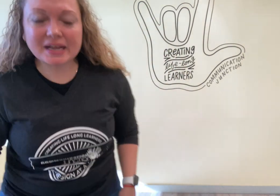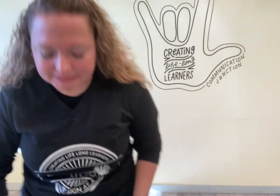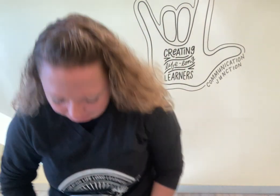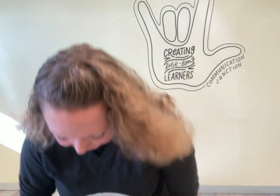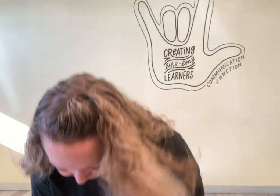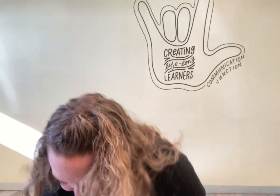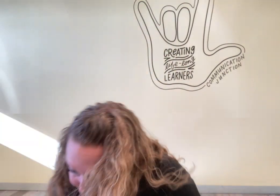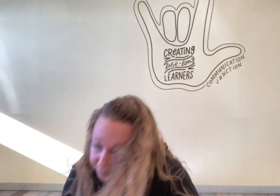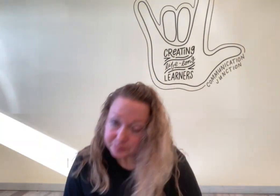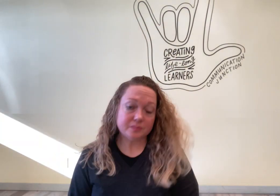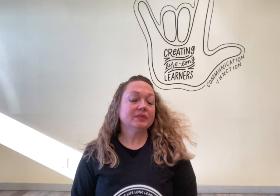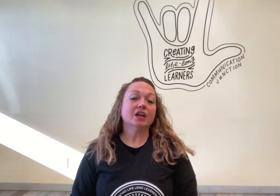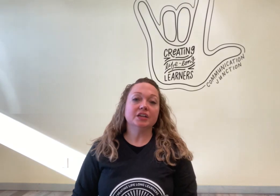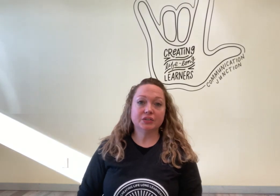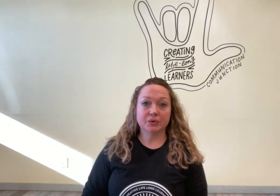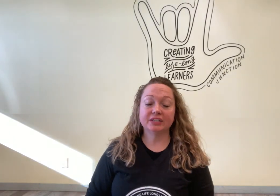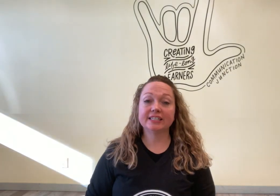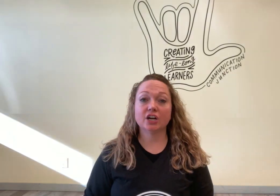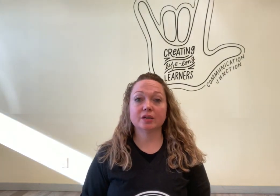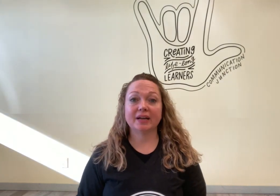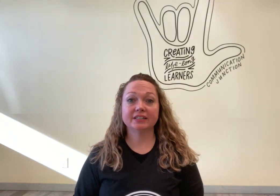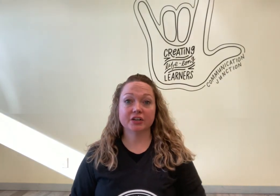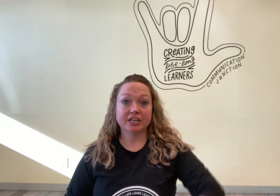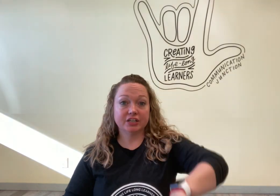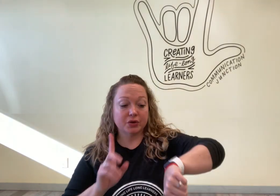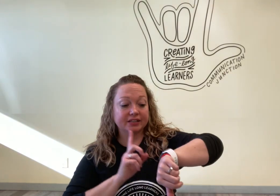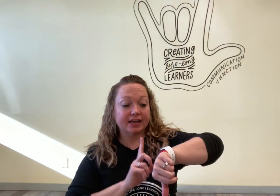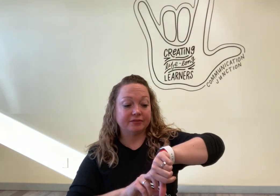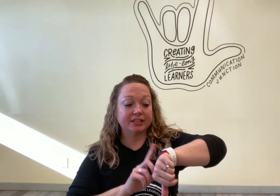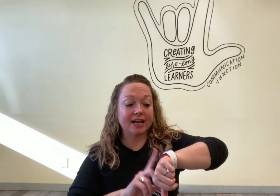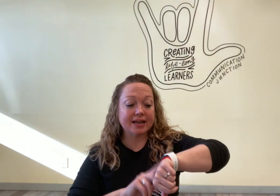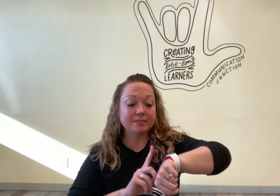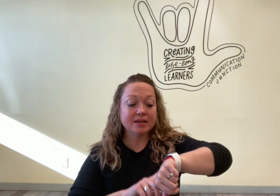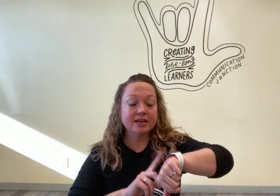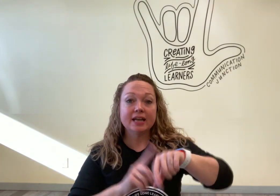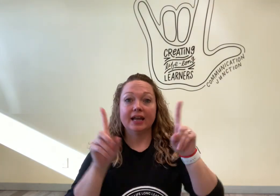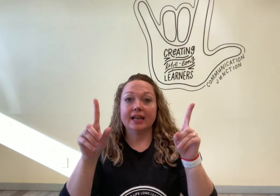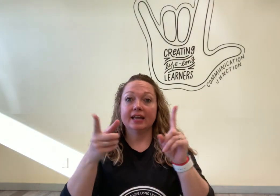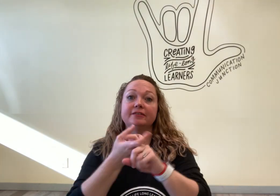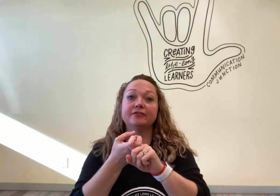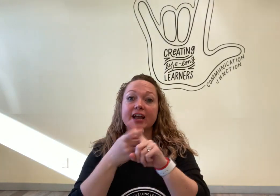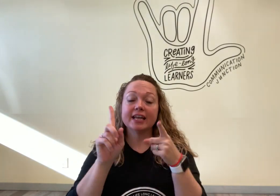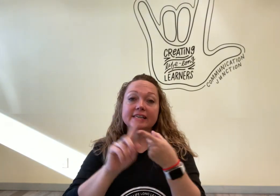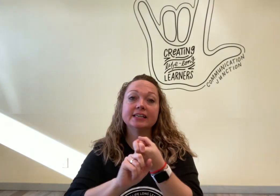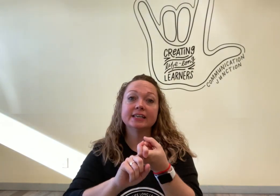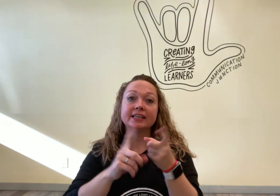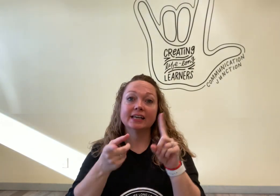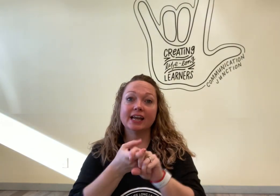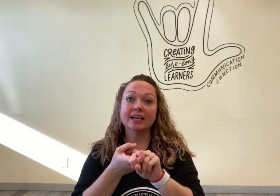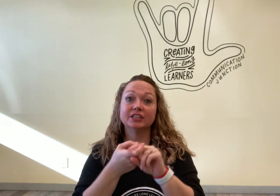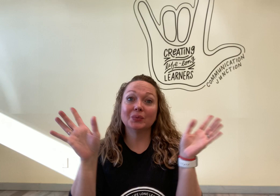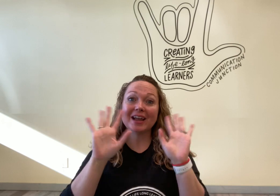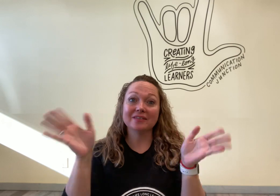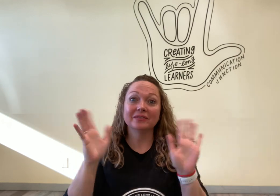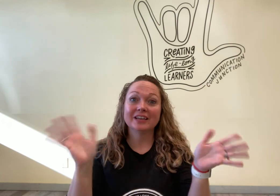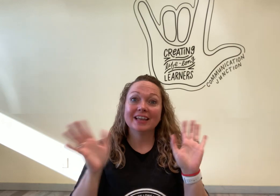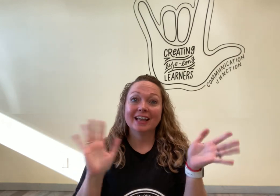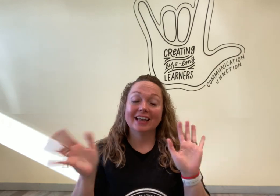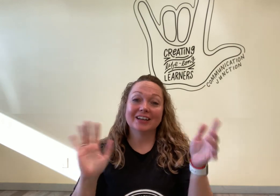song. So to sing our goodbye song, you need to know the sign for time and friend and to wave. And it goes